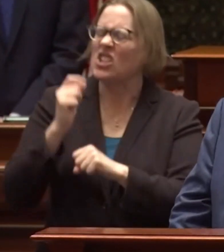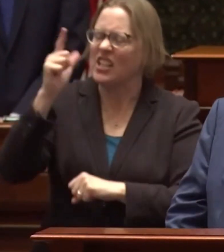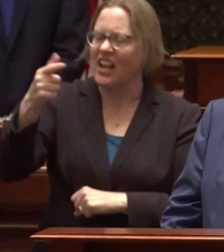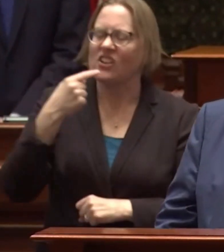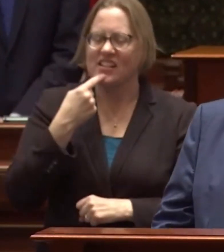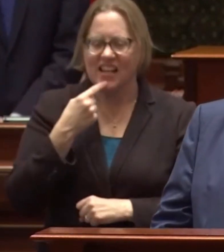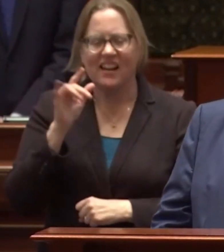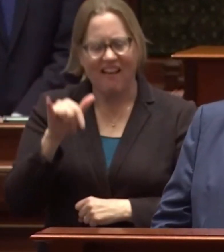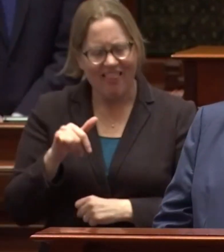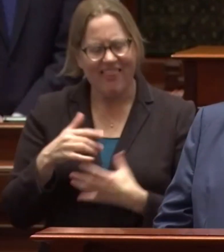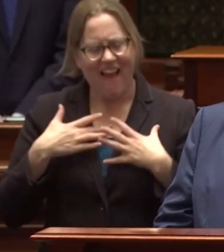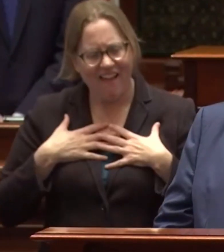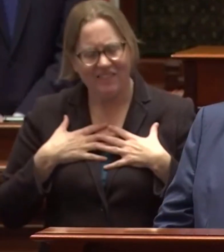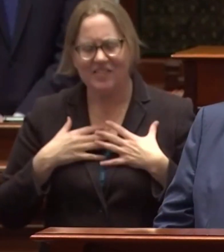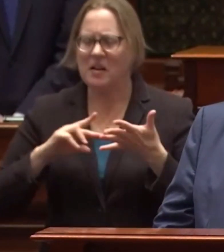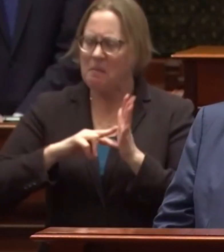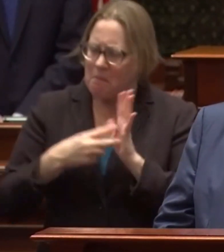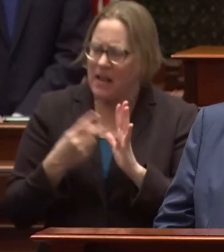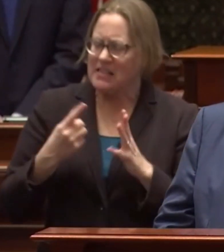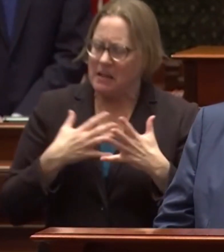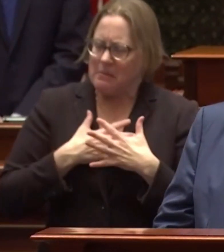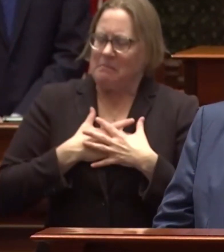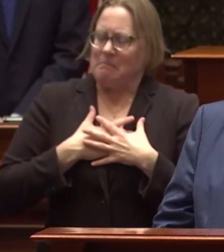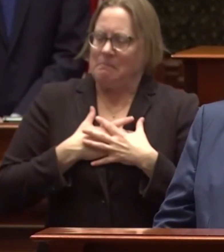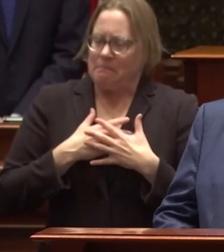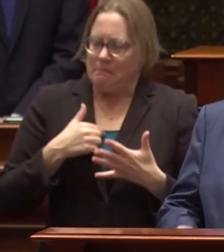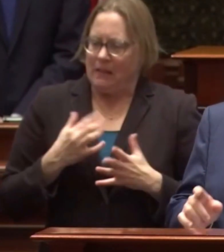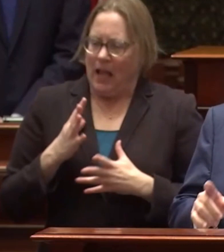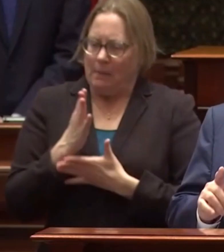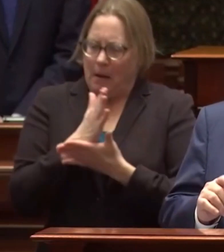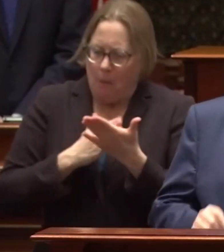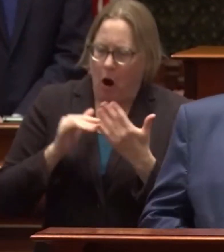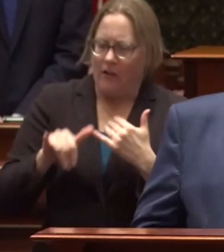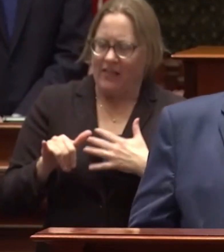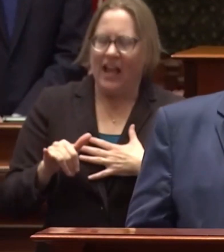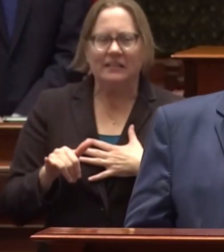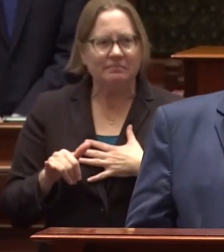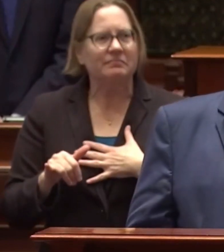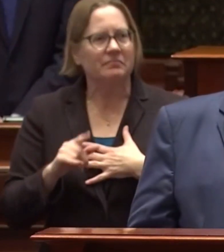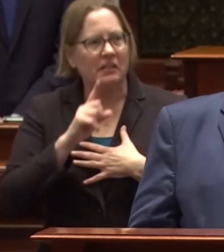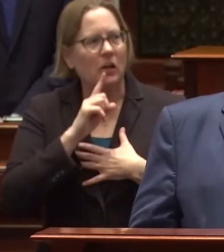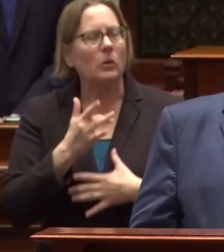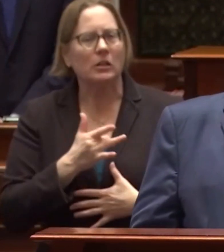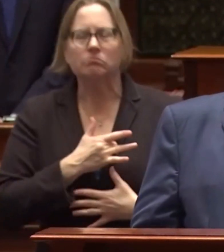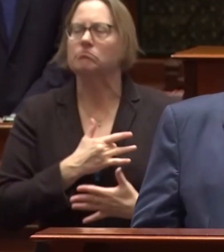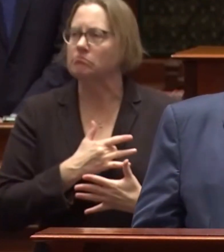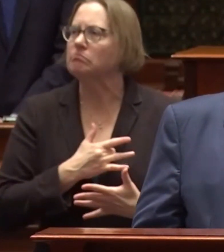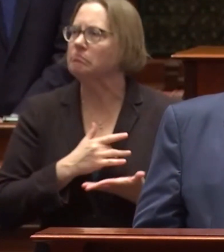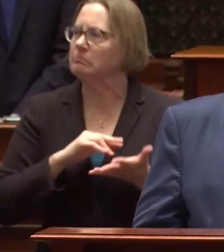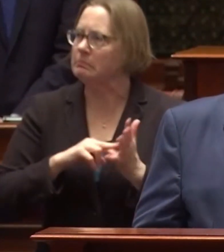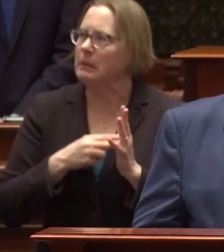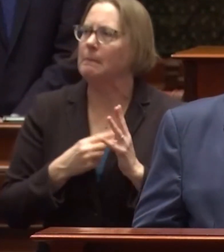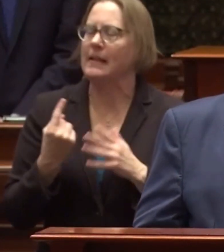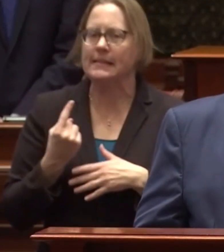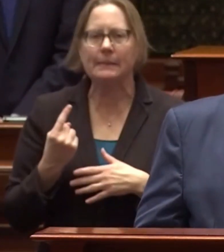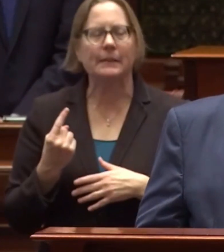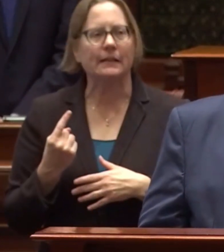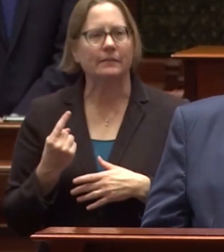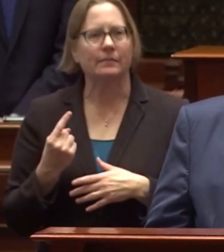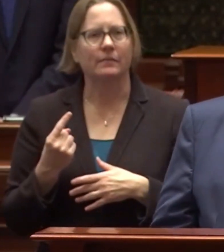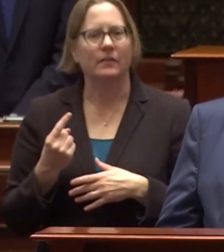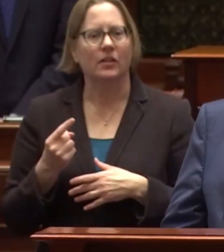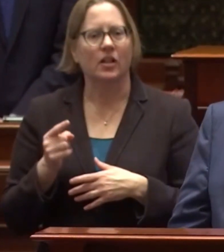us, being part of something like that. And it did mean something to Gene. It